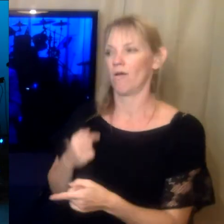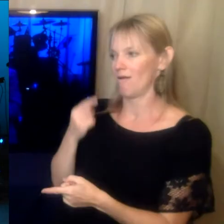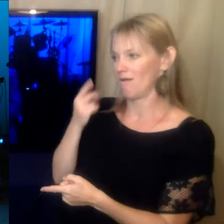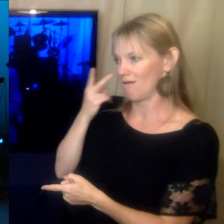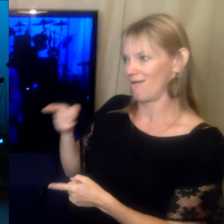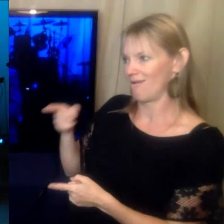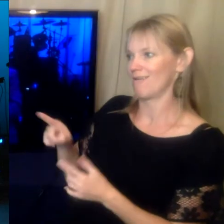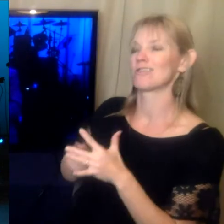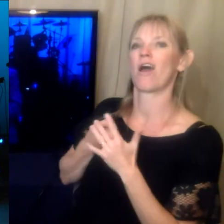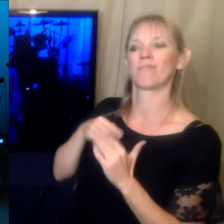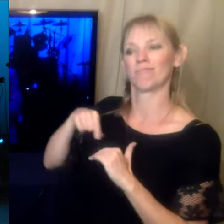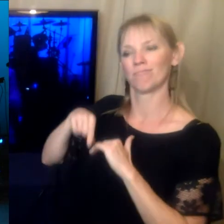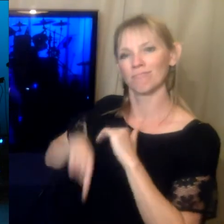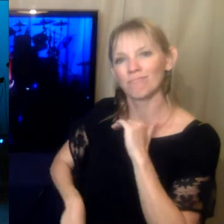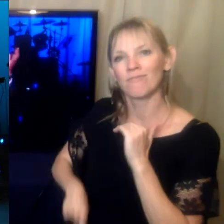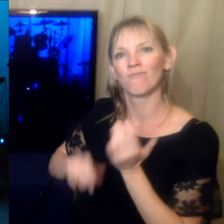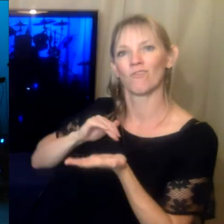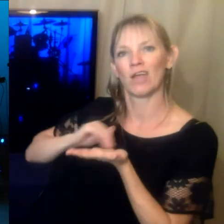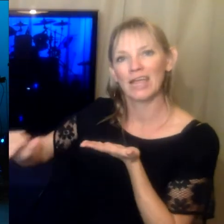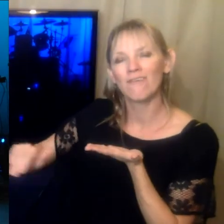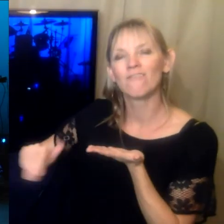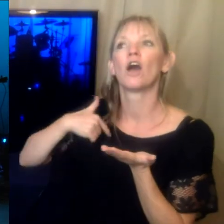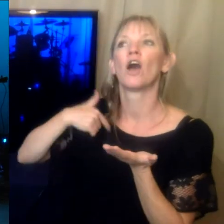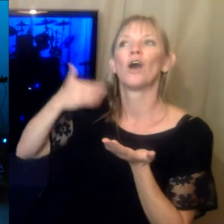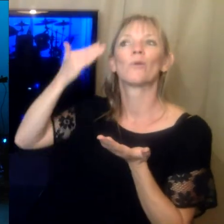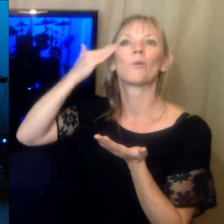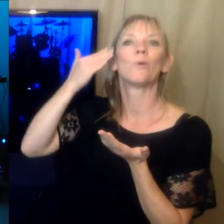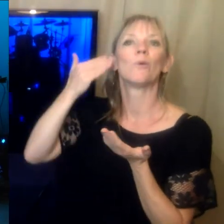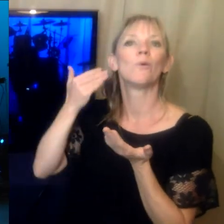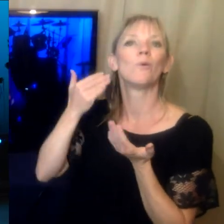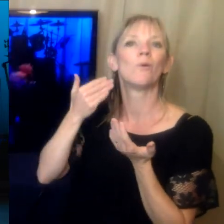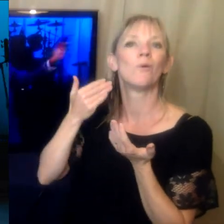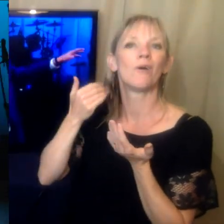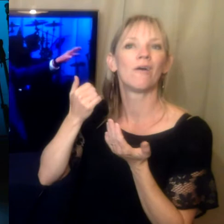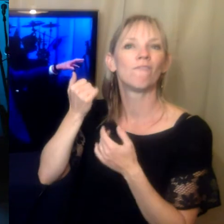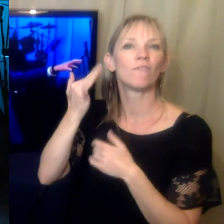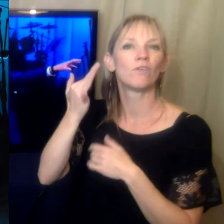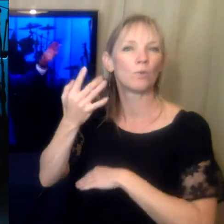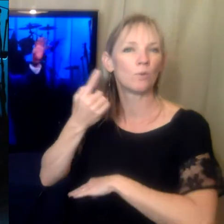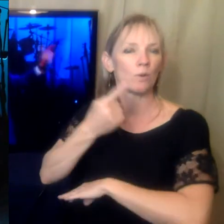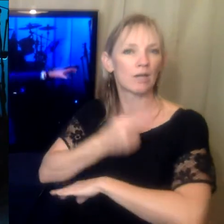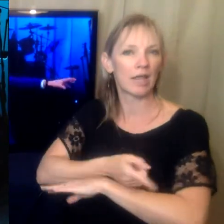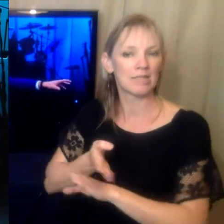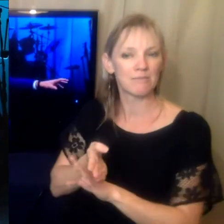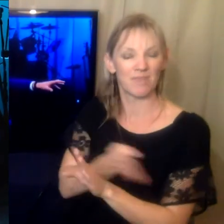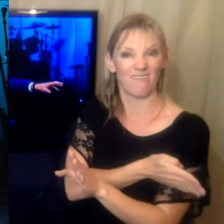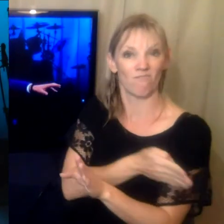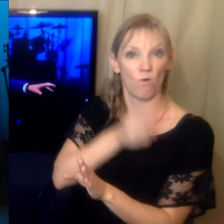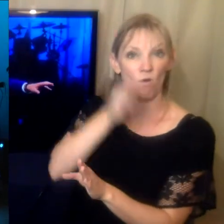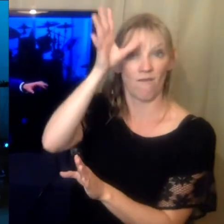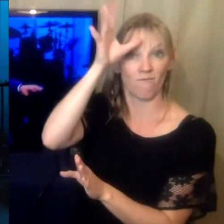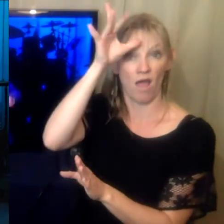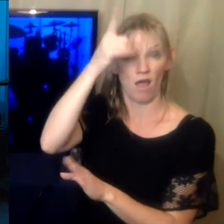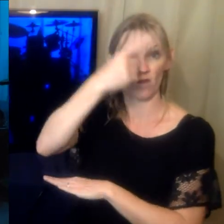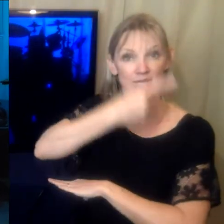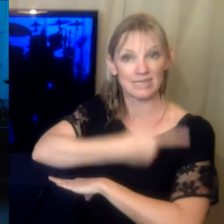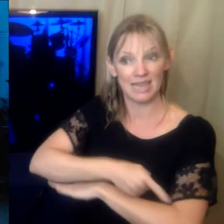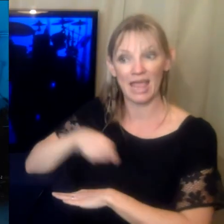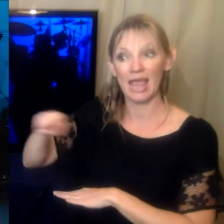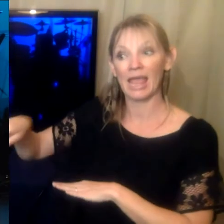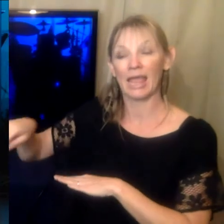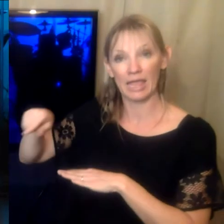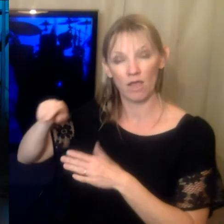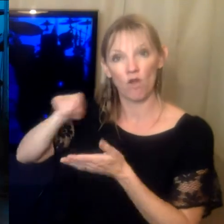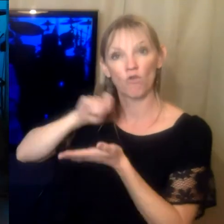and forgiving. And I knew he was out of the woods entirely when a few days prior to that Father's Day, he